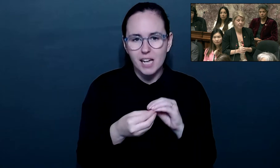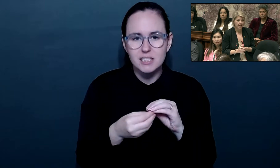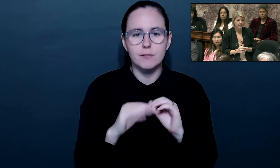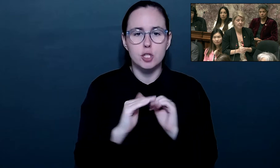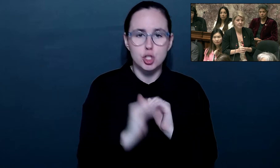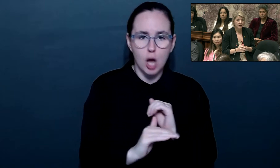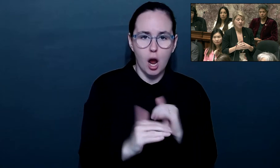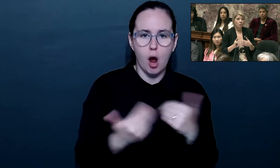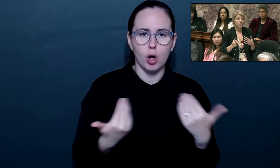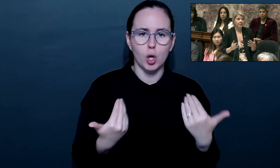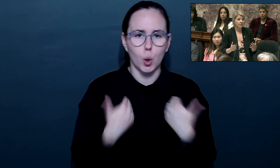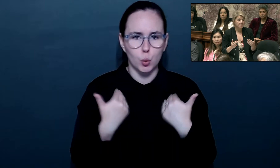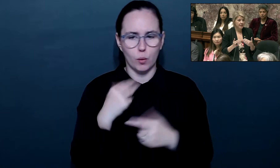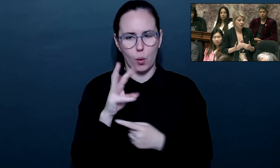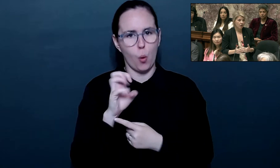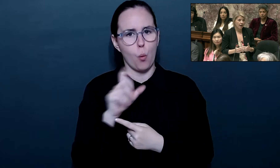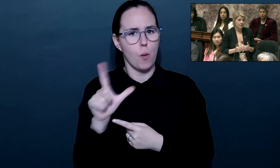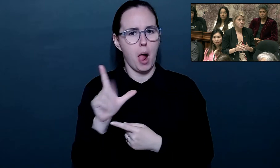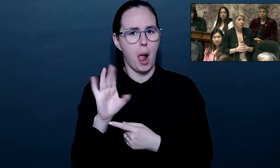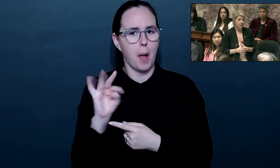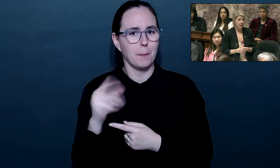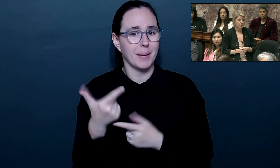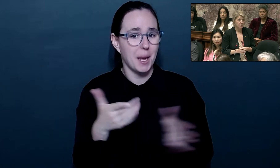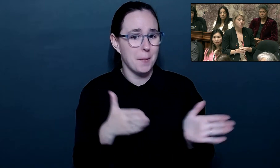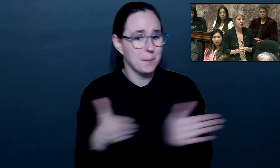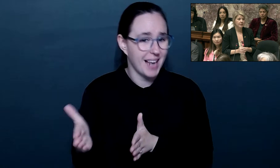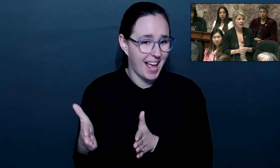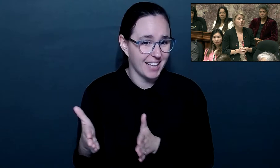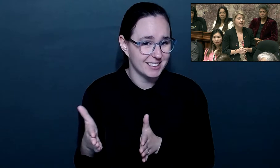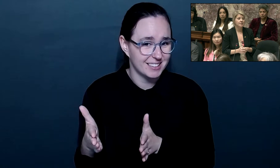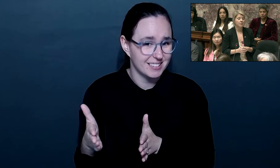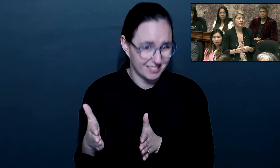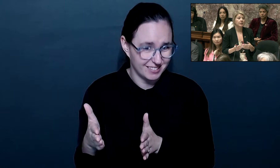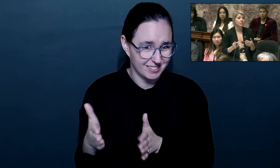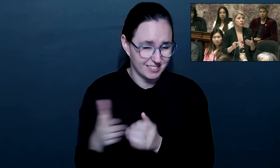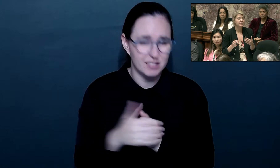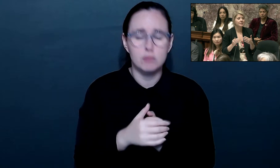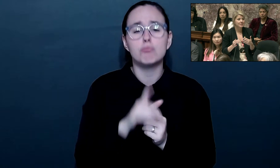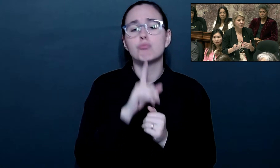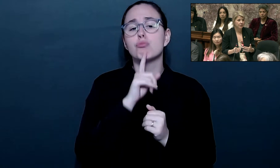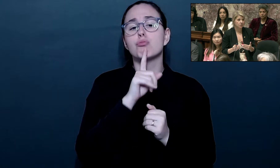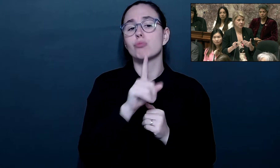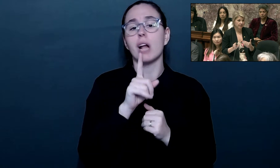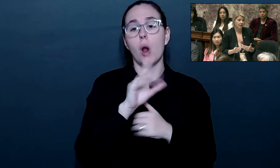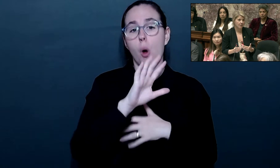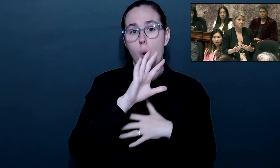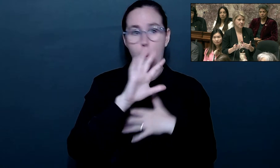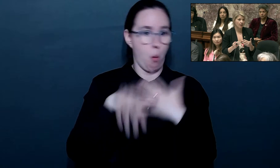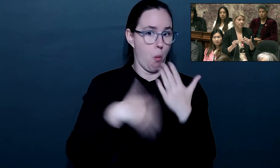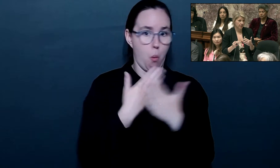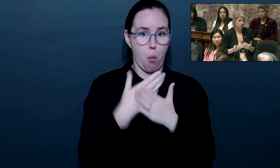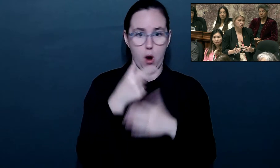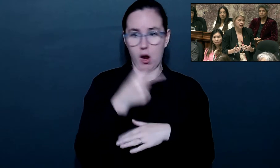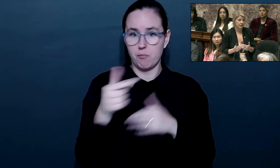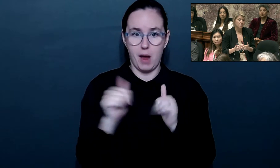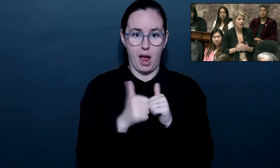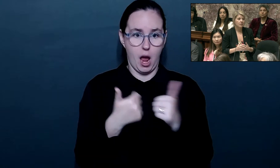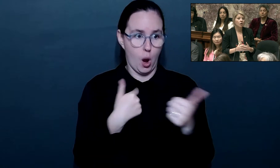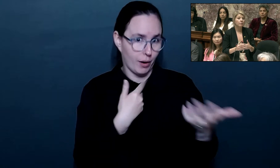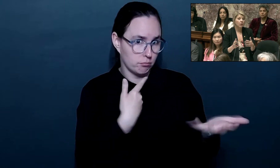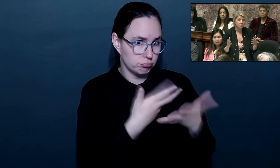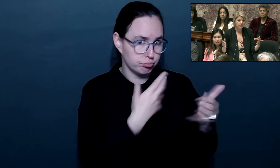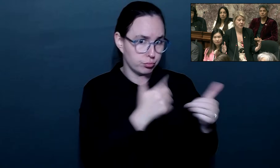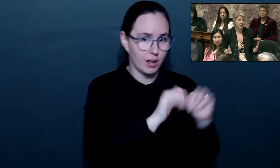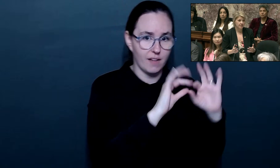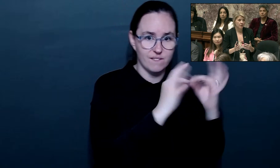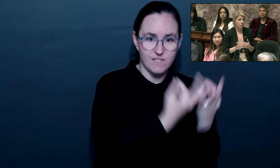support families. When families interact with my ministry, they are at some of the most difficult times of their journey. There